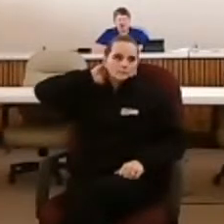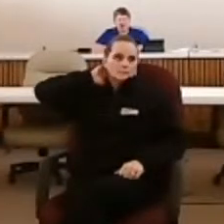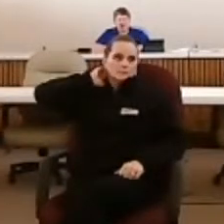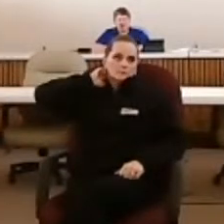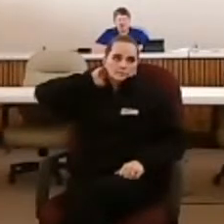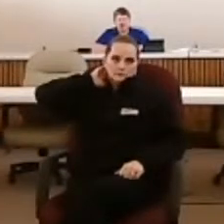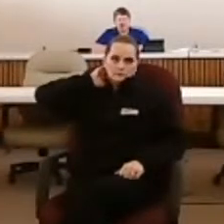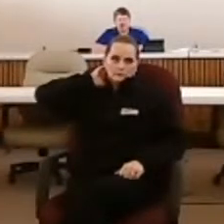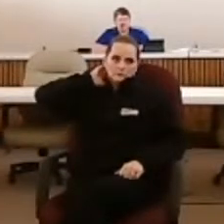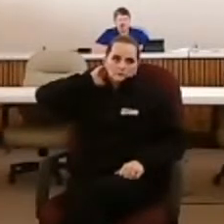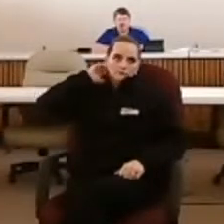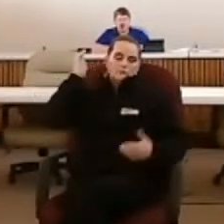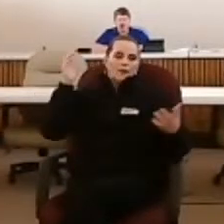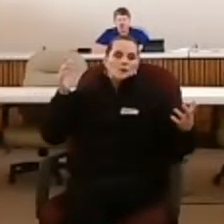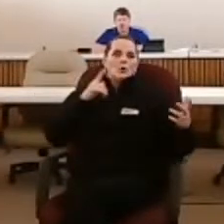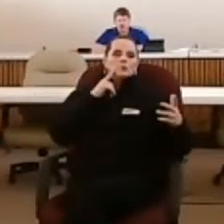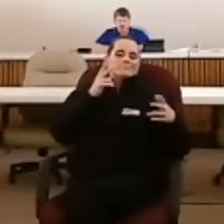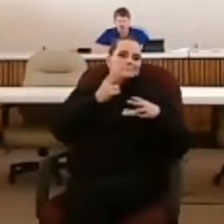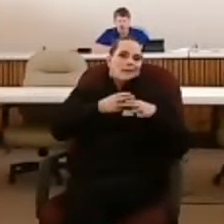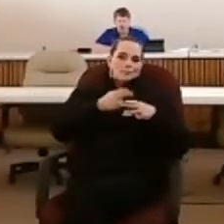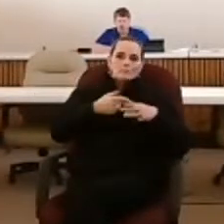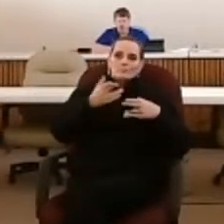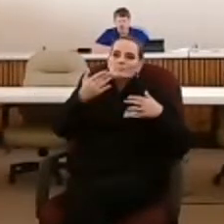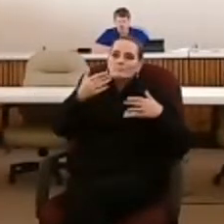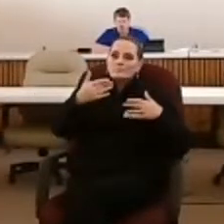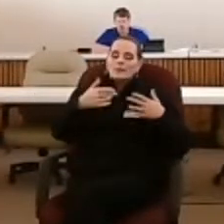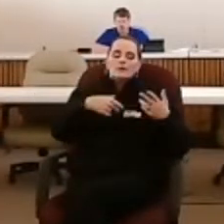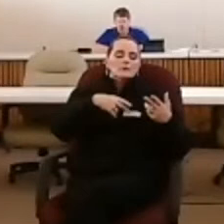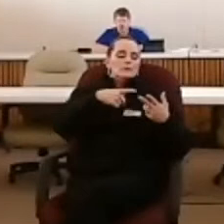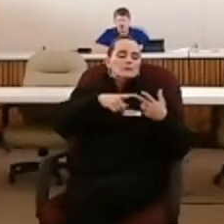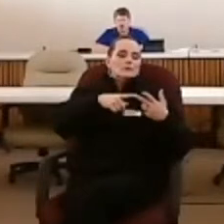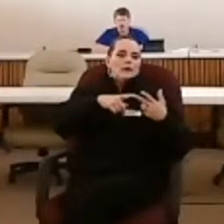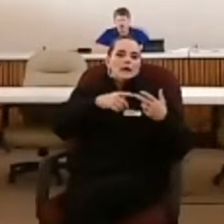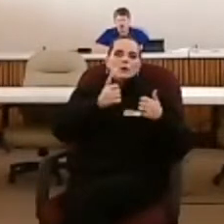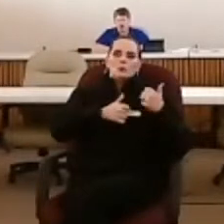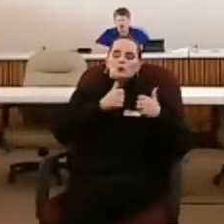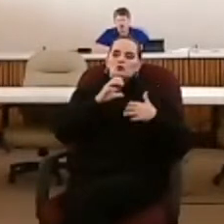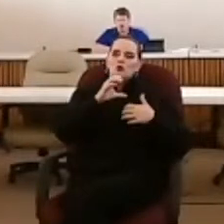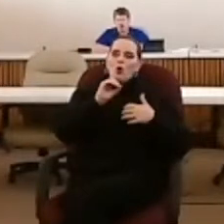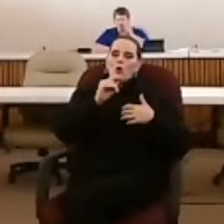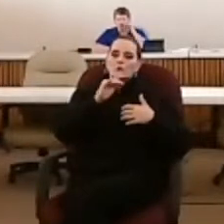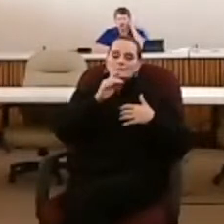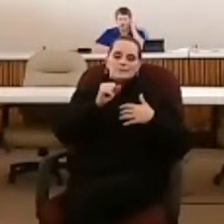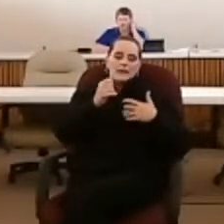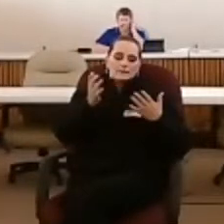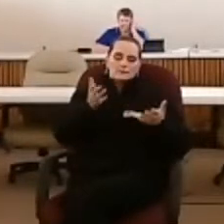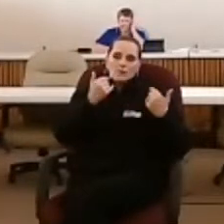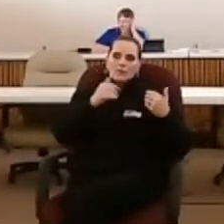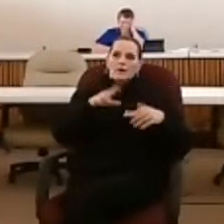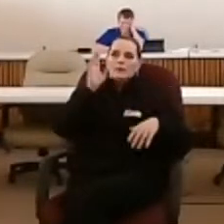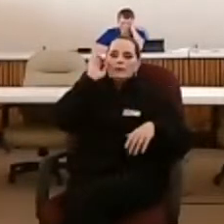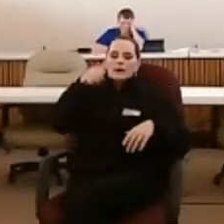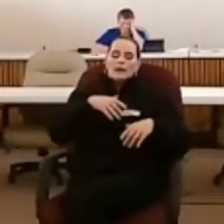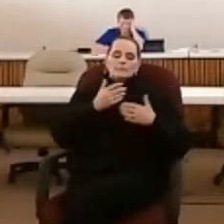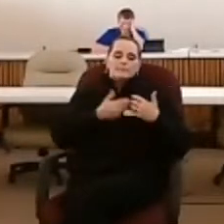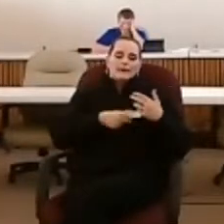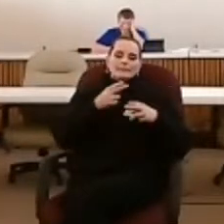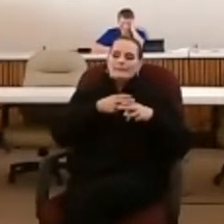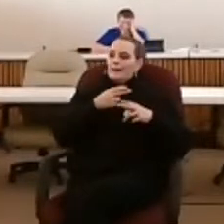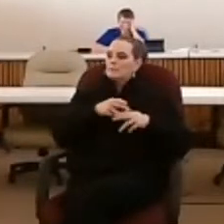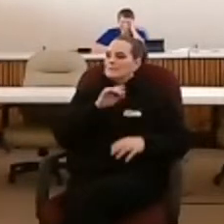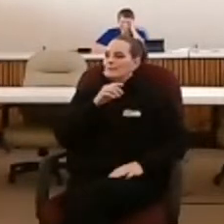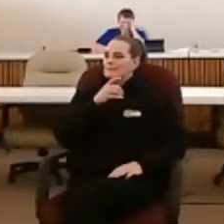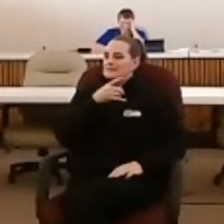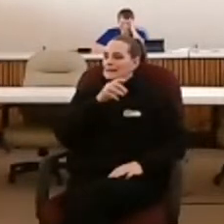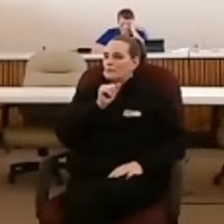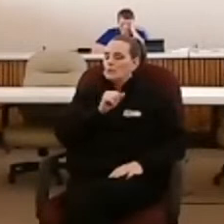Go ahead. And so basically just say your name and which cul-de-sac, and then go ahead. Hi, my name's Cassandra Jerome, and